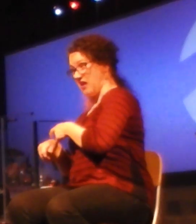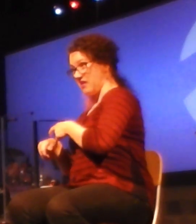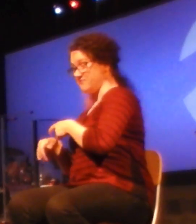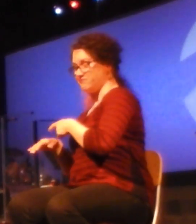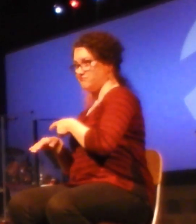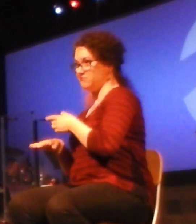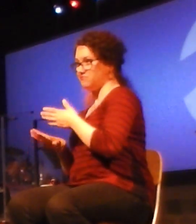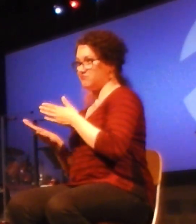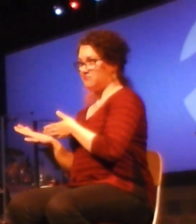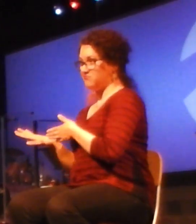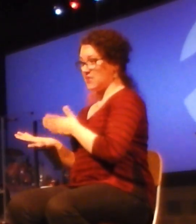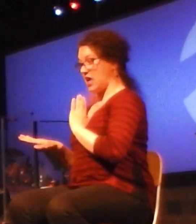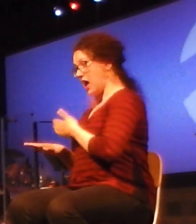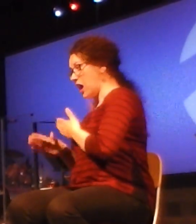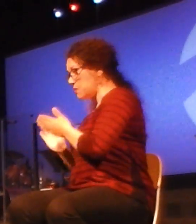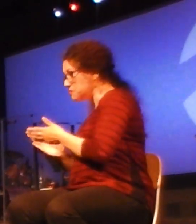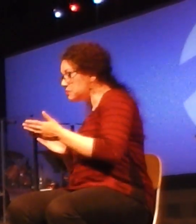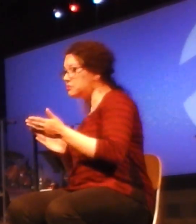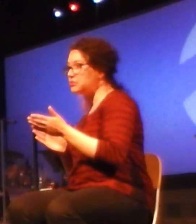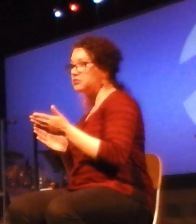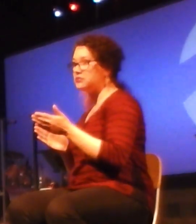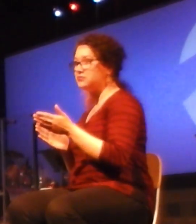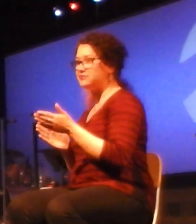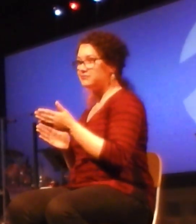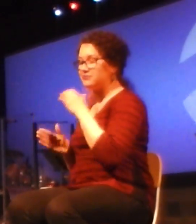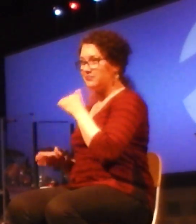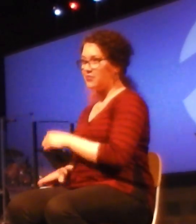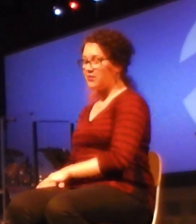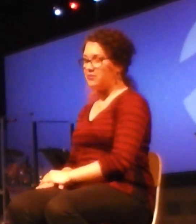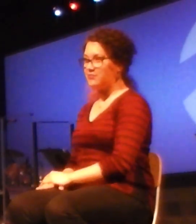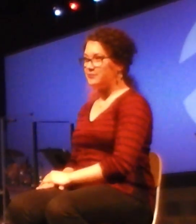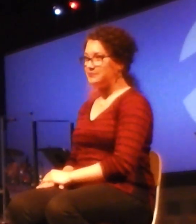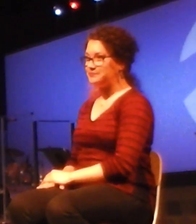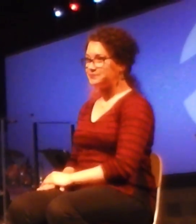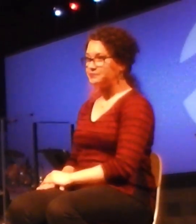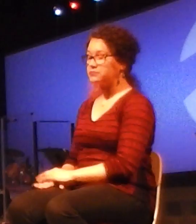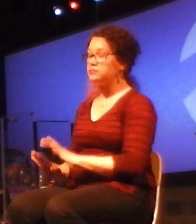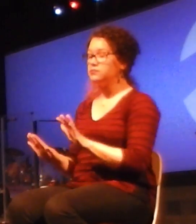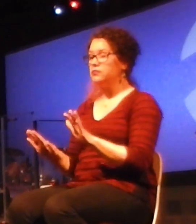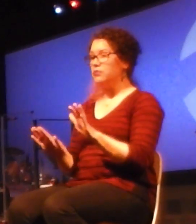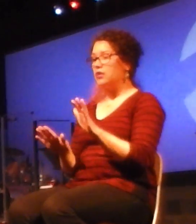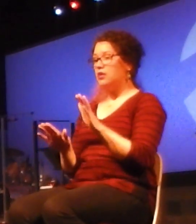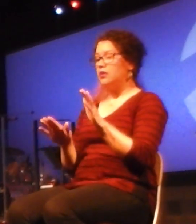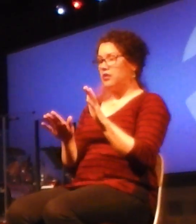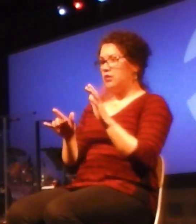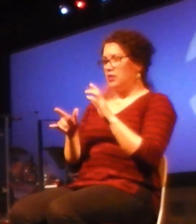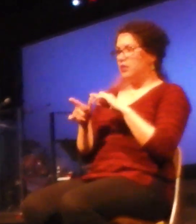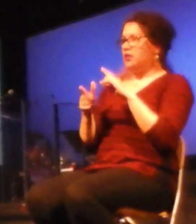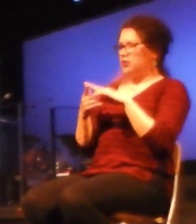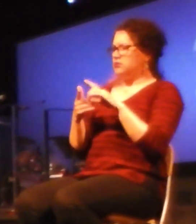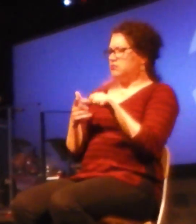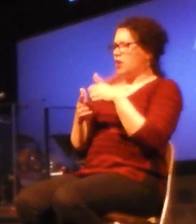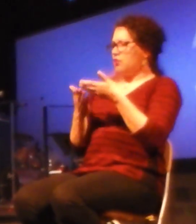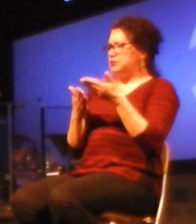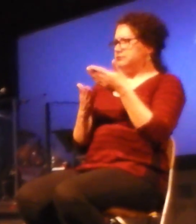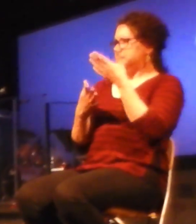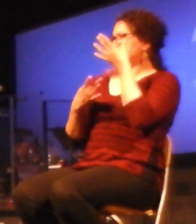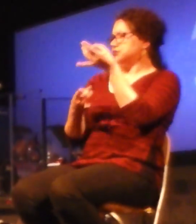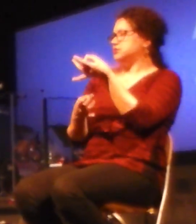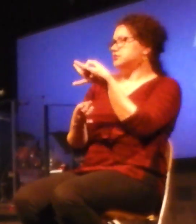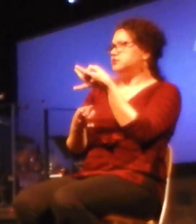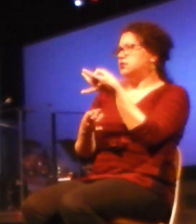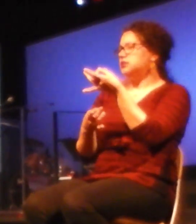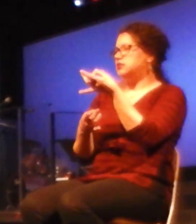our own agenda or our own plan. And so the other thing that's interesting is that